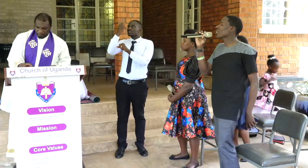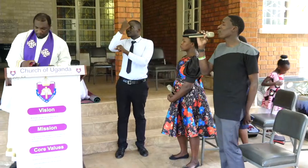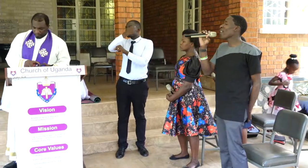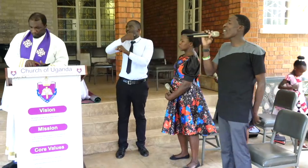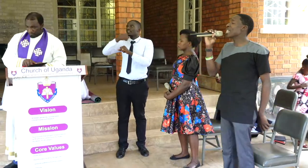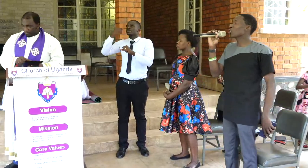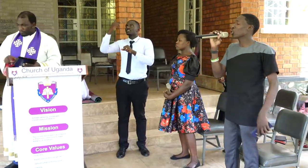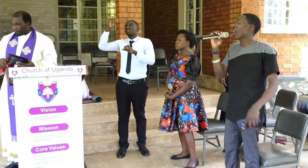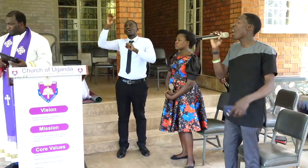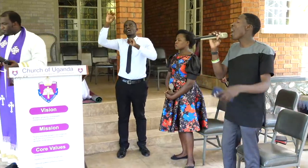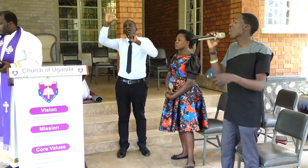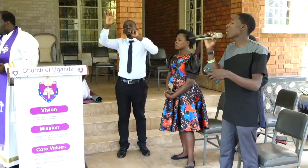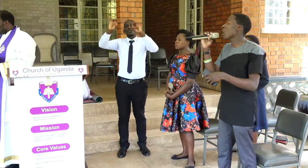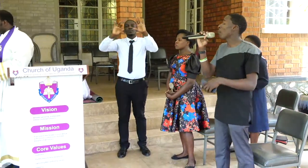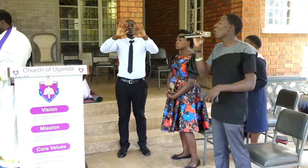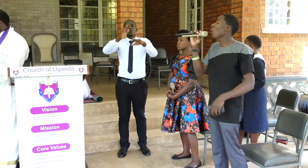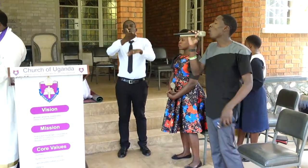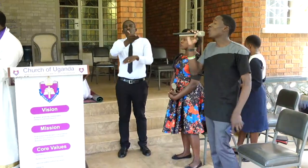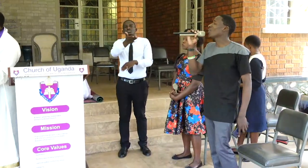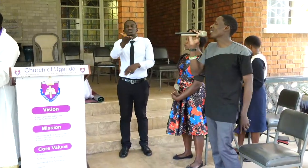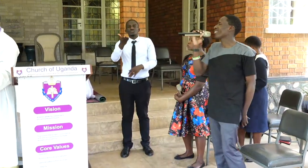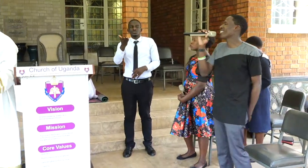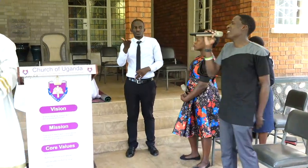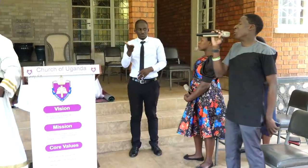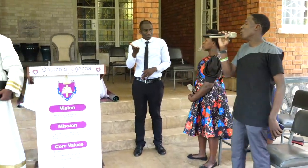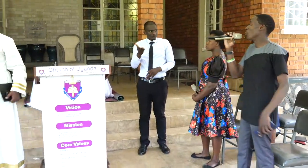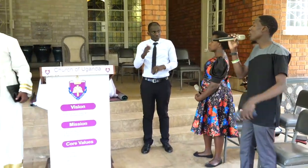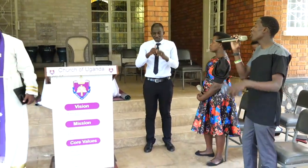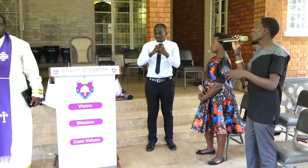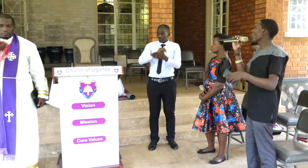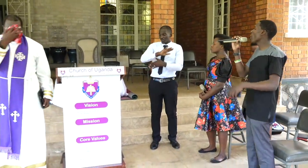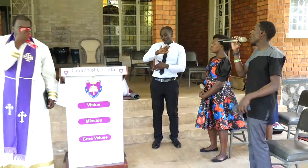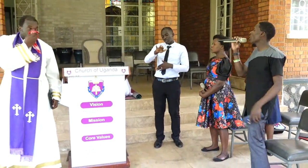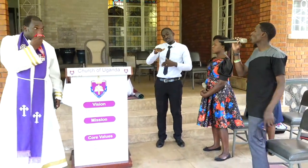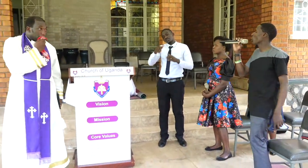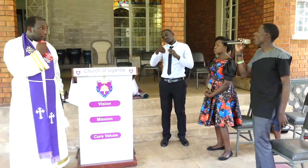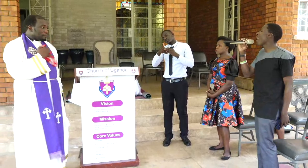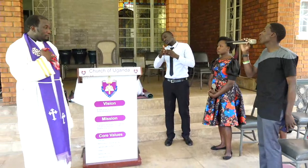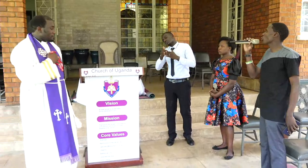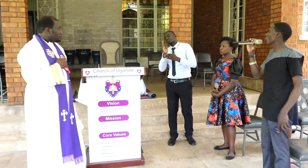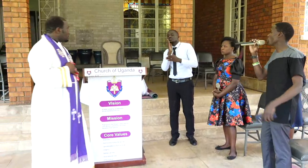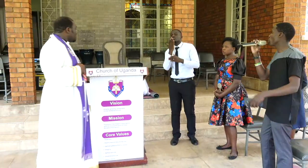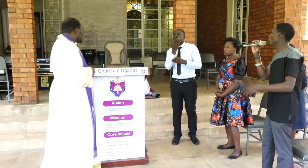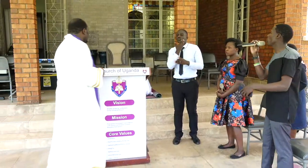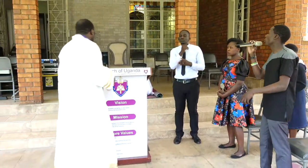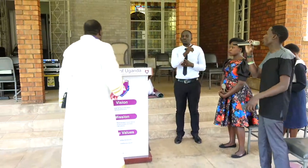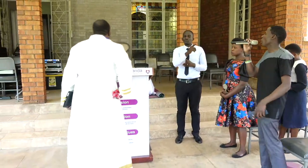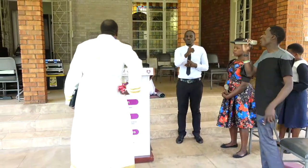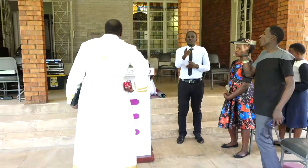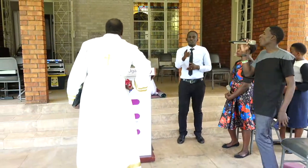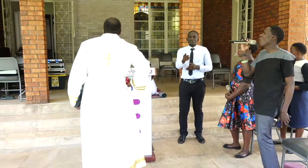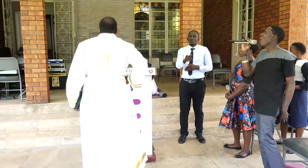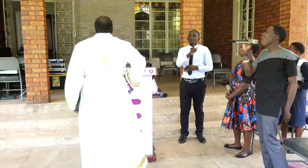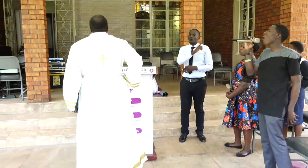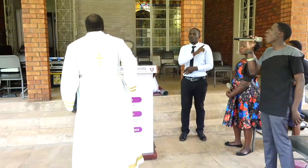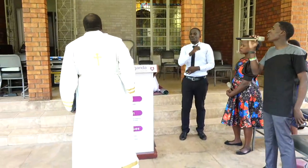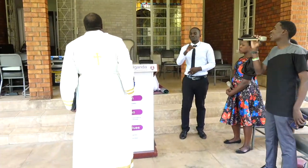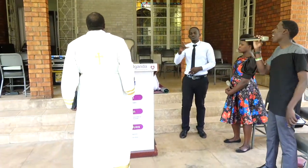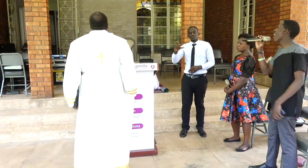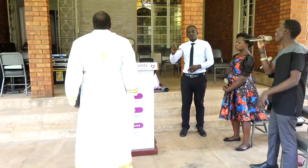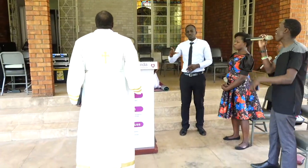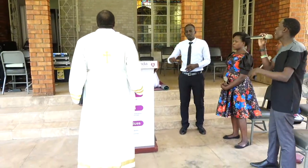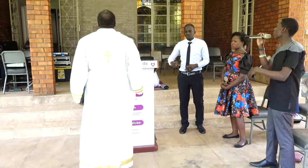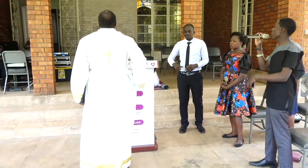make his face shine upon, be gracious to you. The